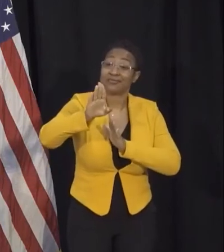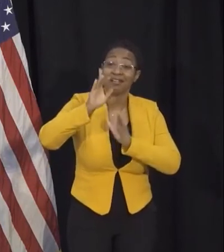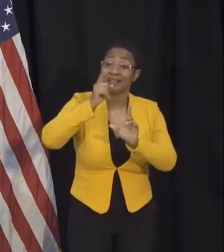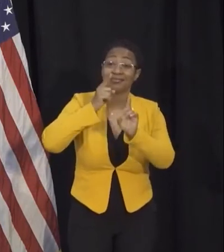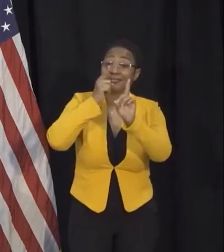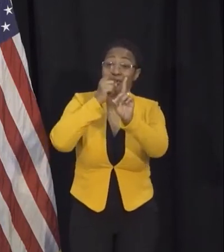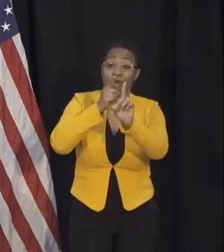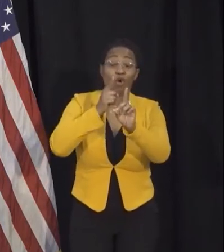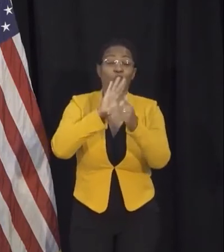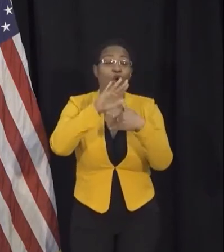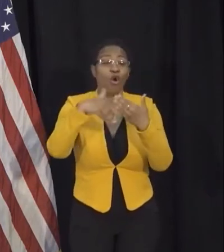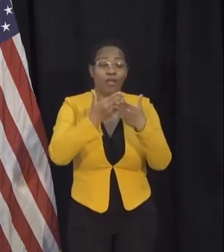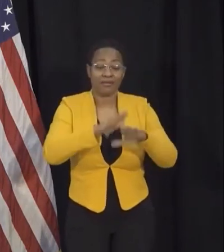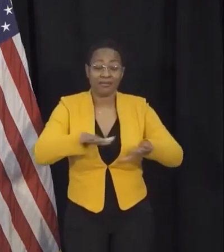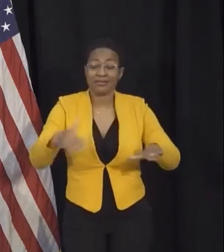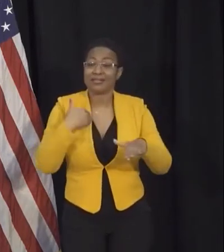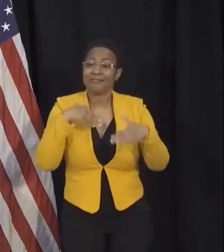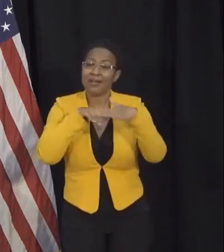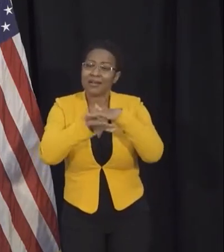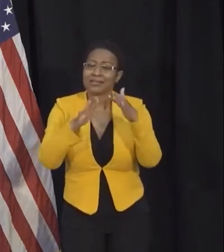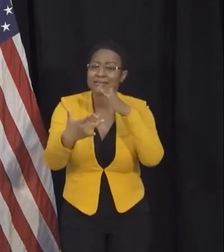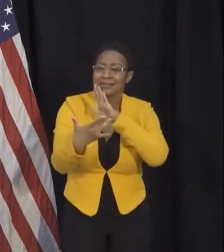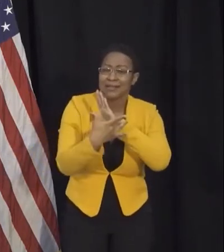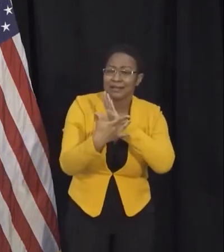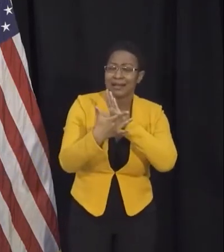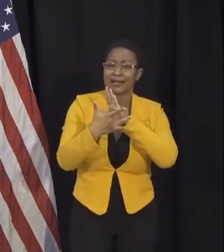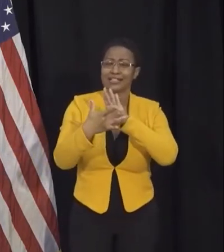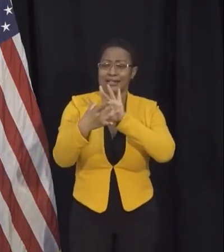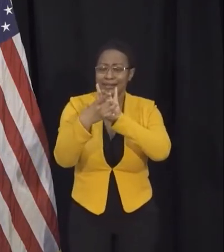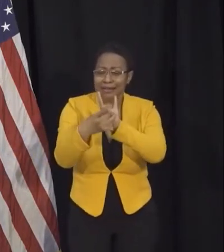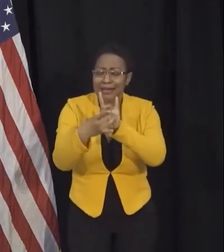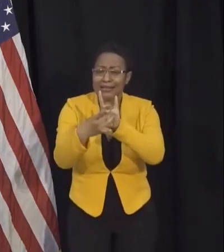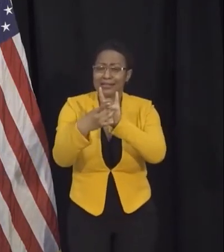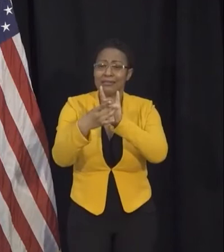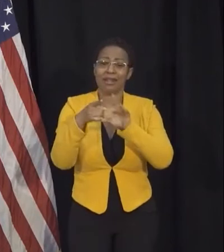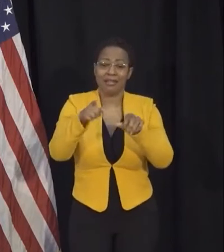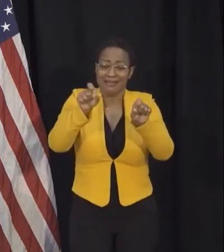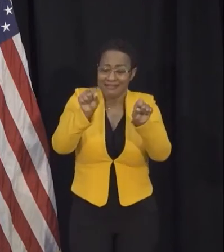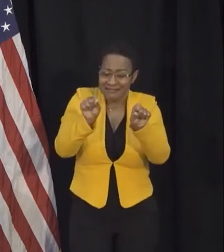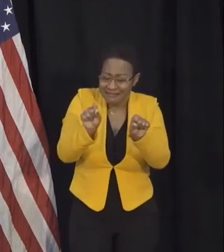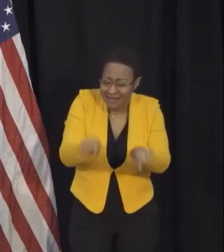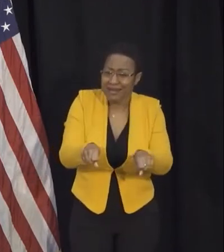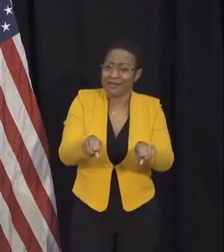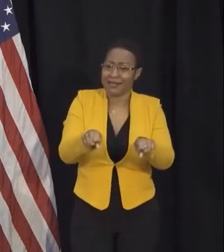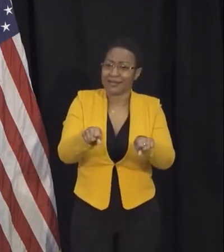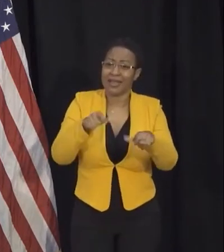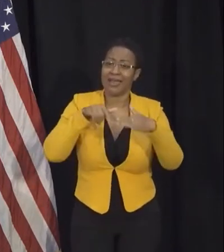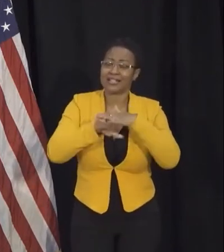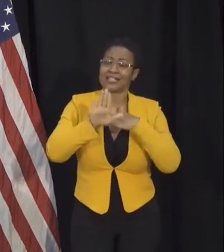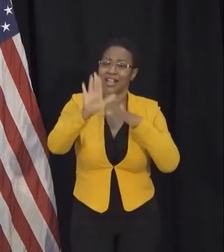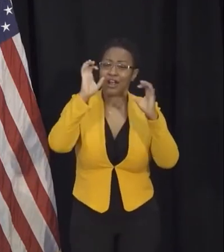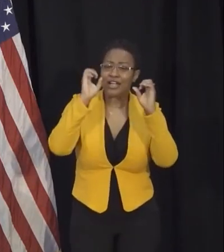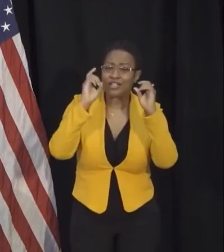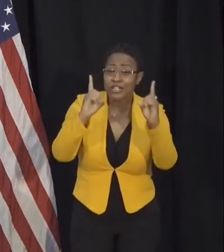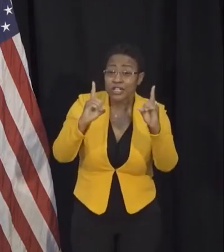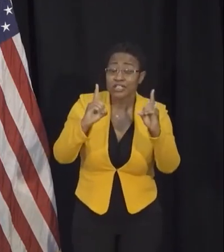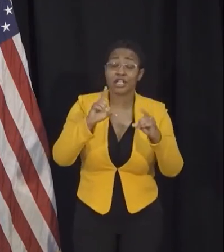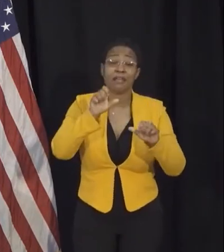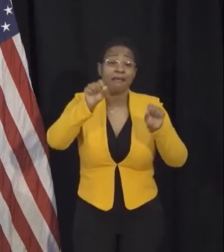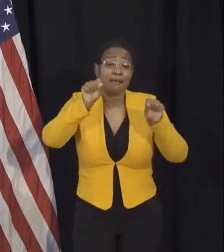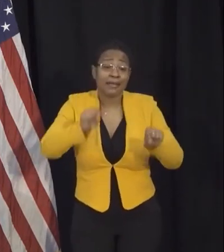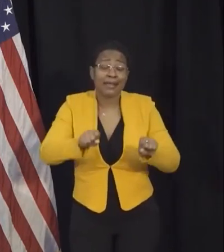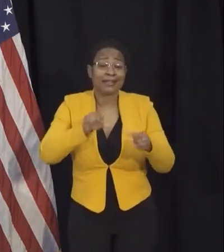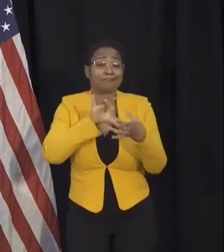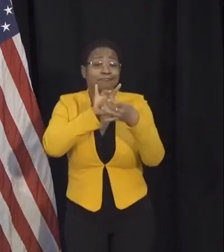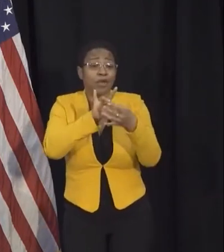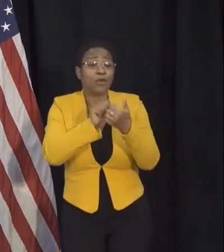city has access to technology and connectivity so that they can access their education, that they